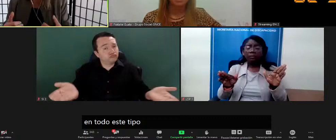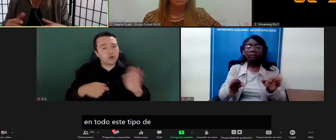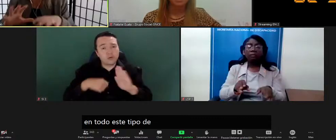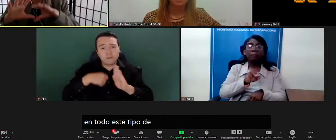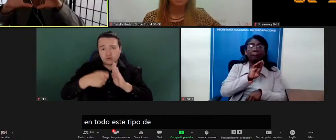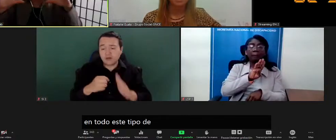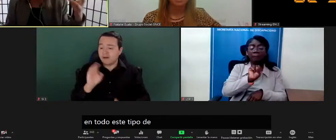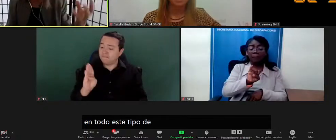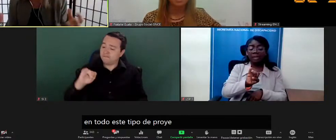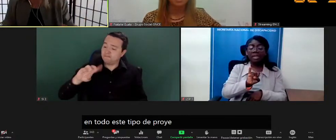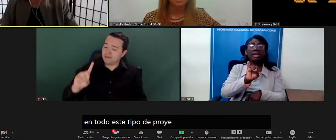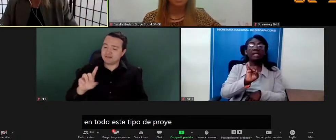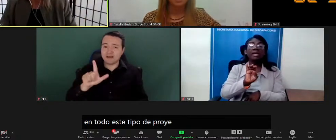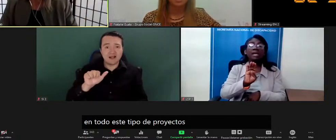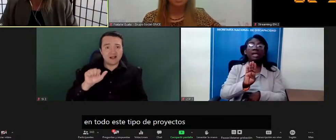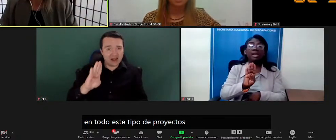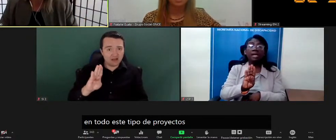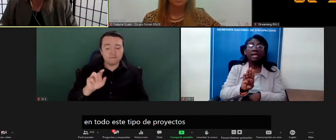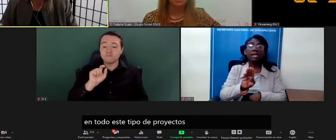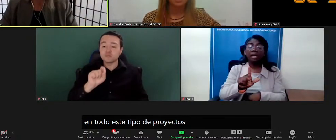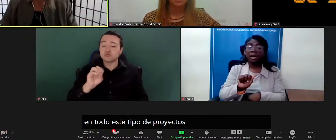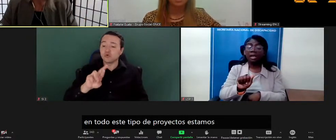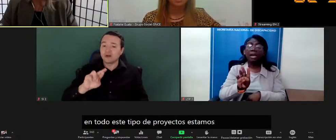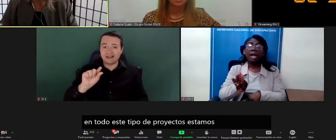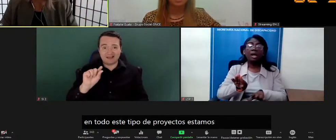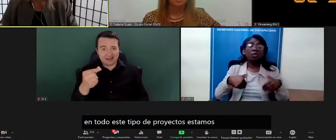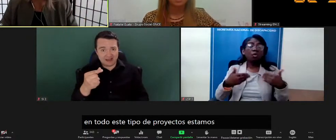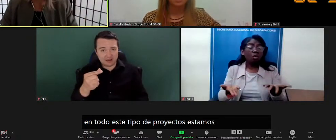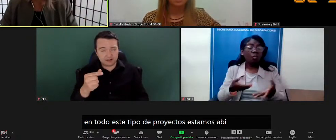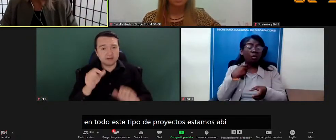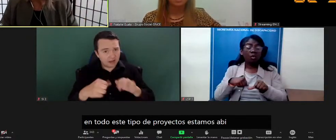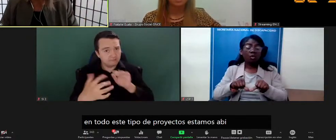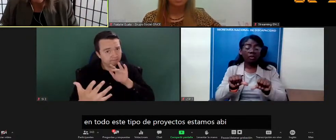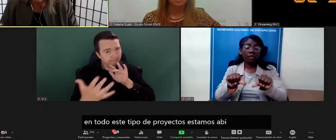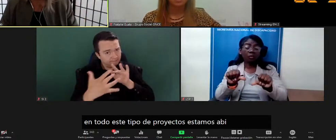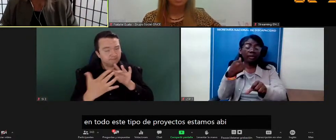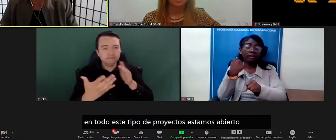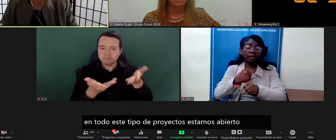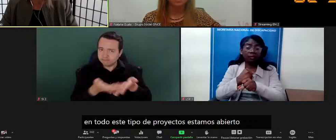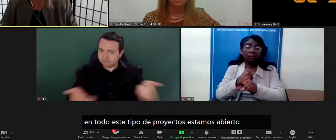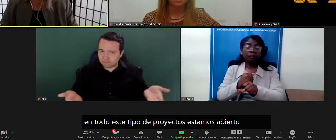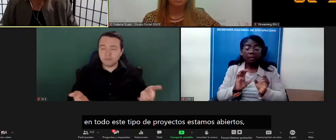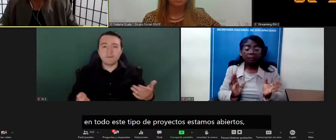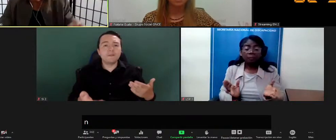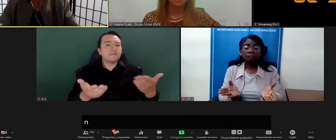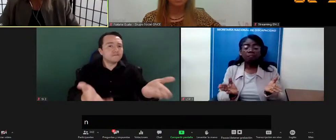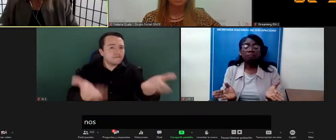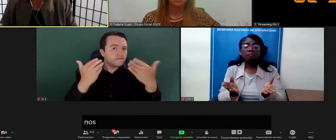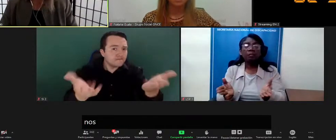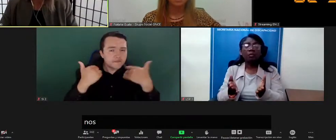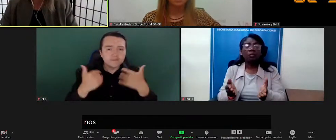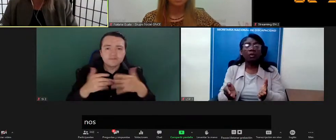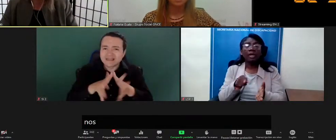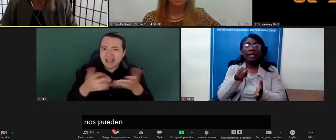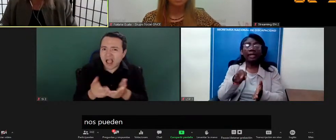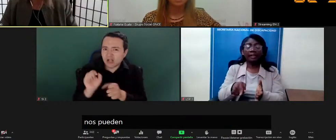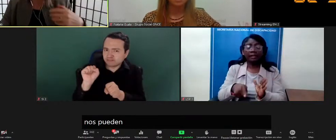idb bidlab.org we can see how to work together to promote